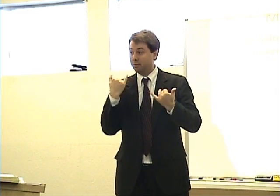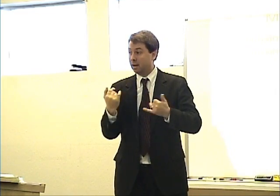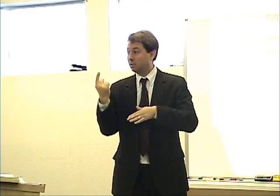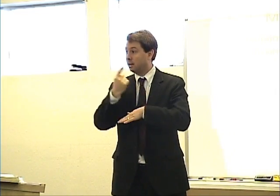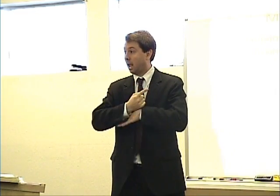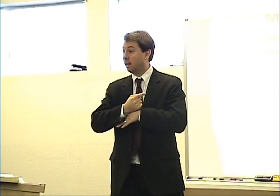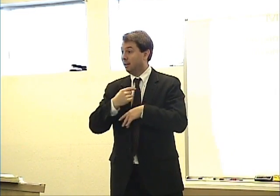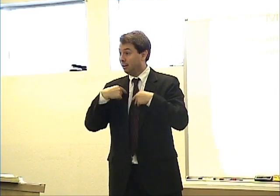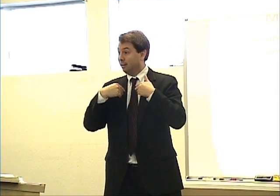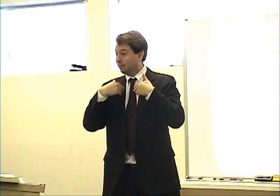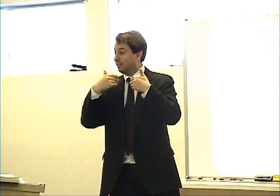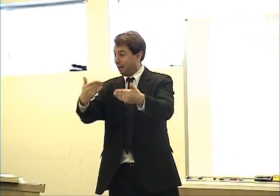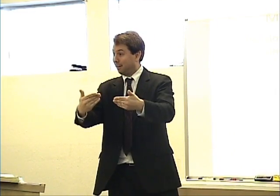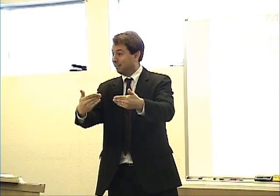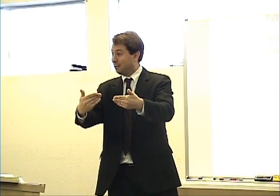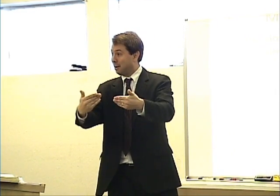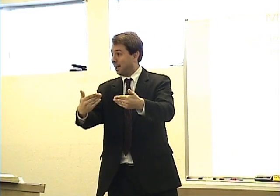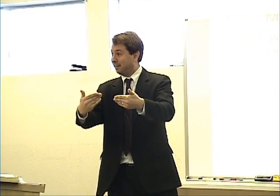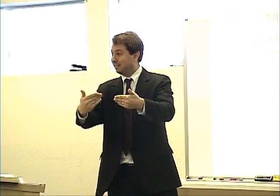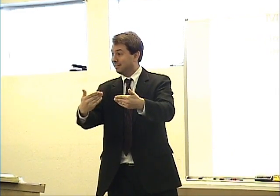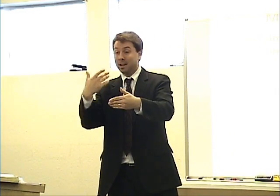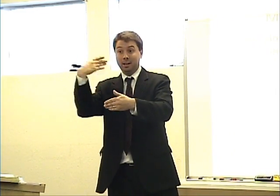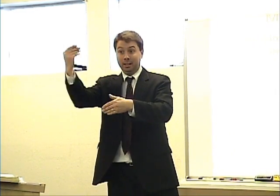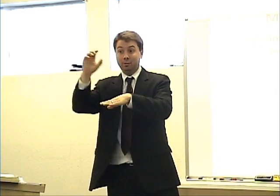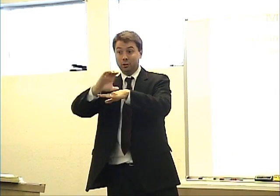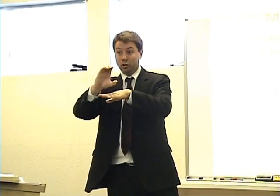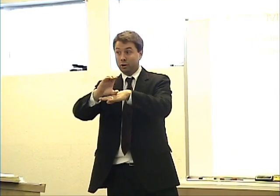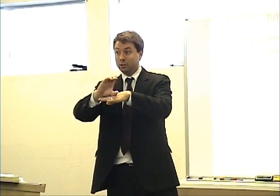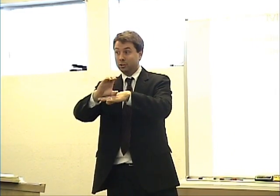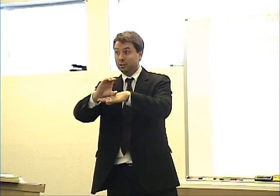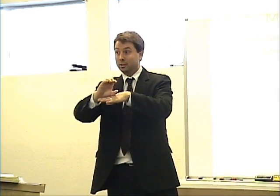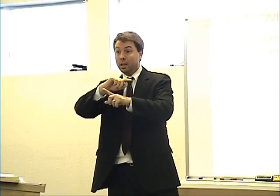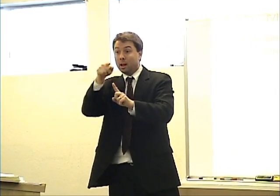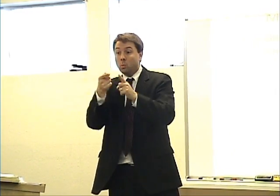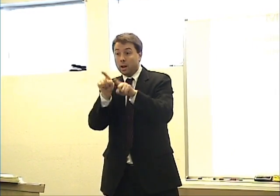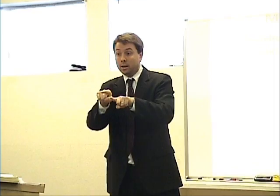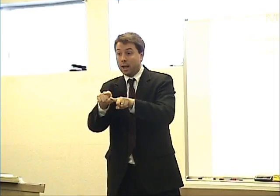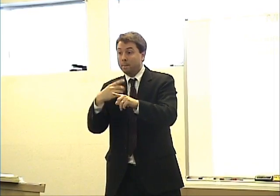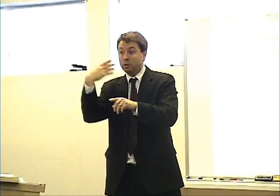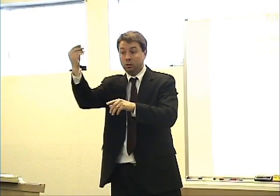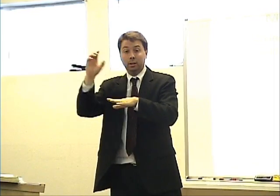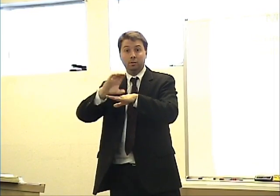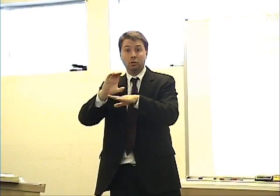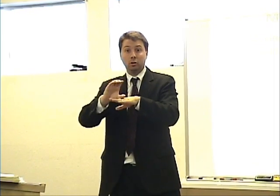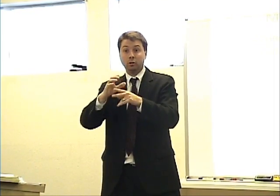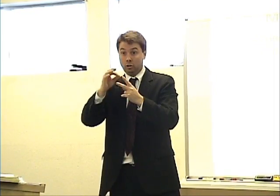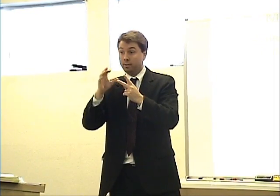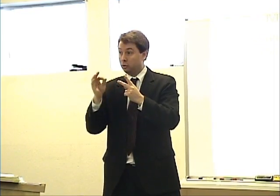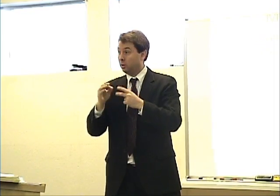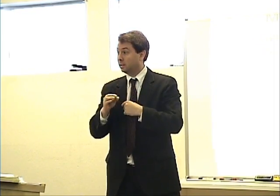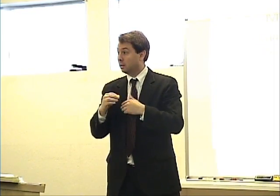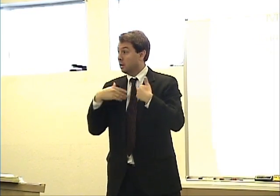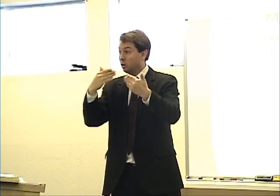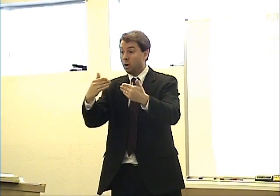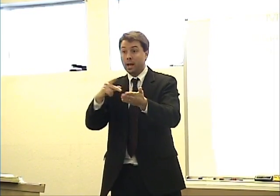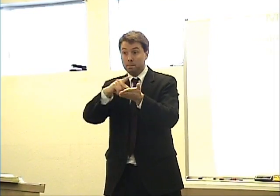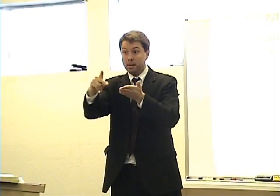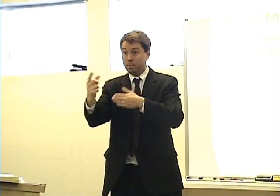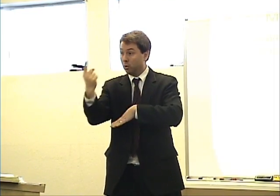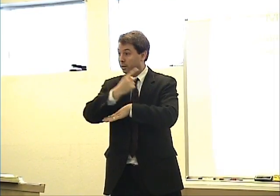now today. Go ahead. Leave the church. And when it happens, you leave the church. You have a choice. Go ahead and be pure